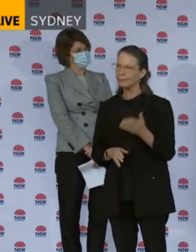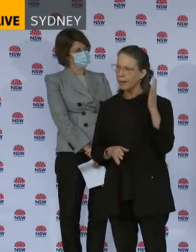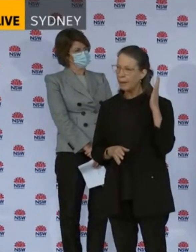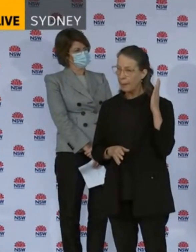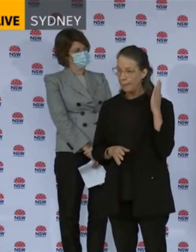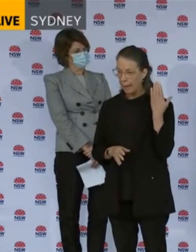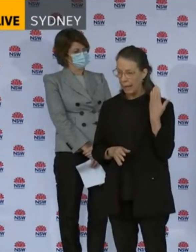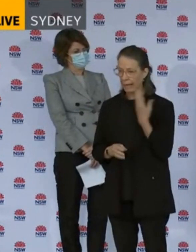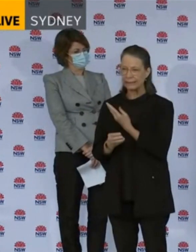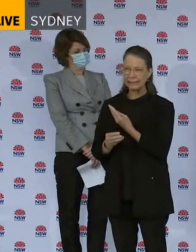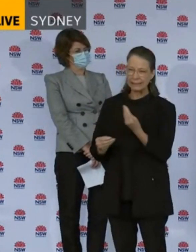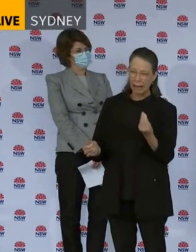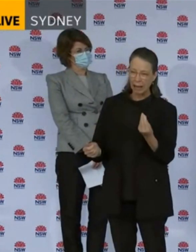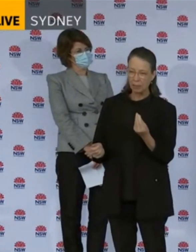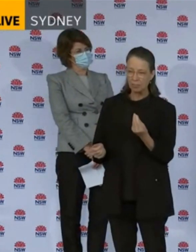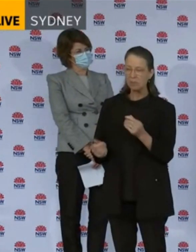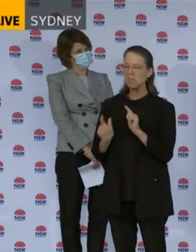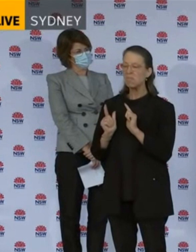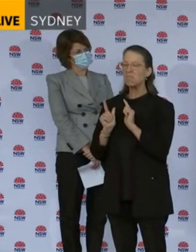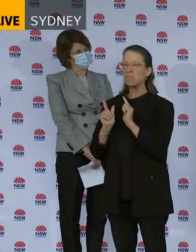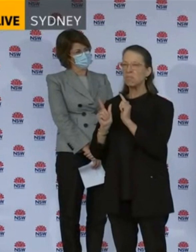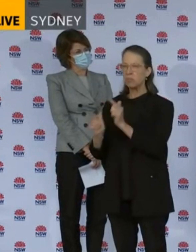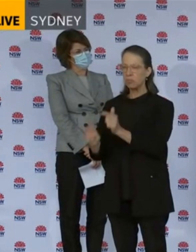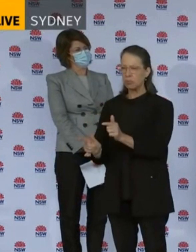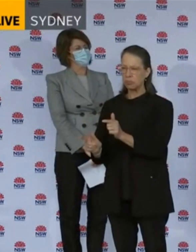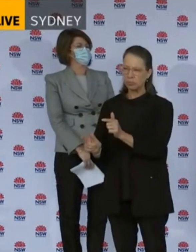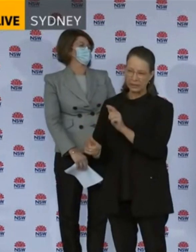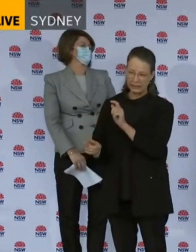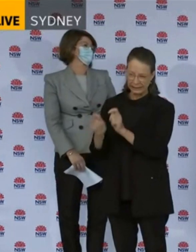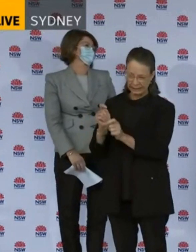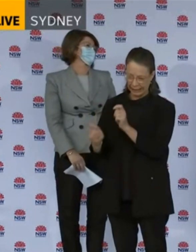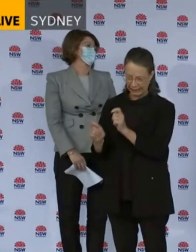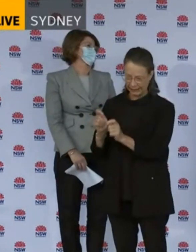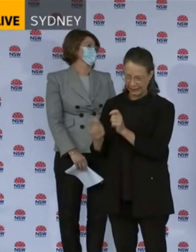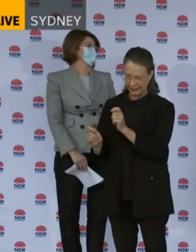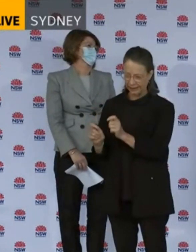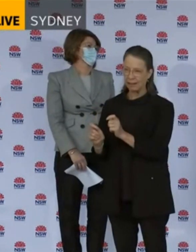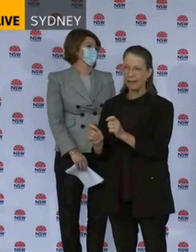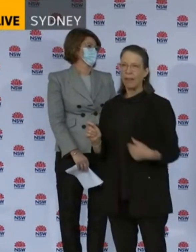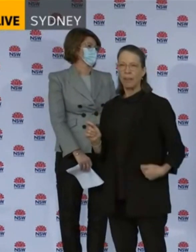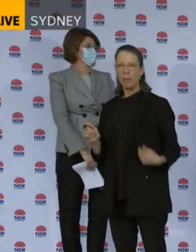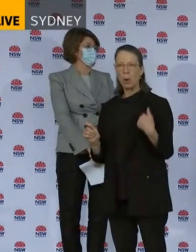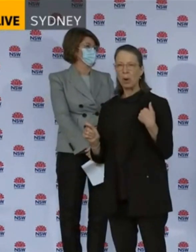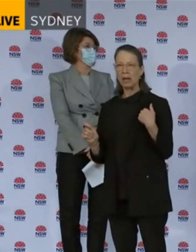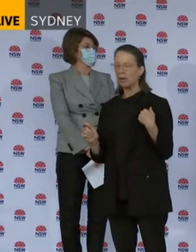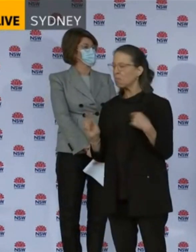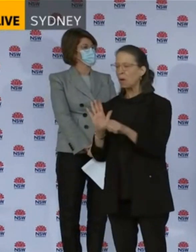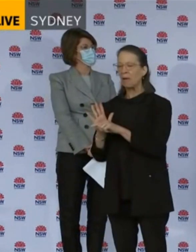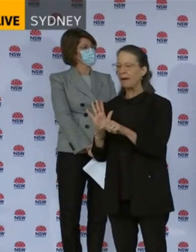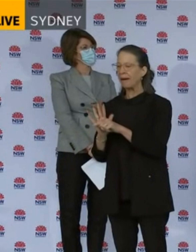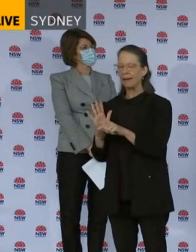positive, they've gone in. We had a case where someone had tested negative in the morning because they were advised to do